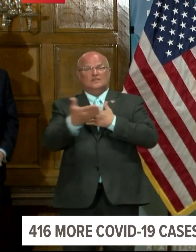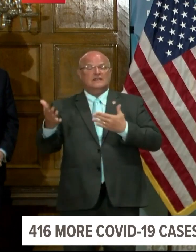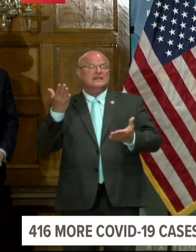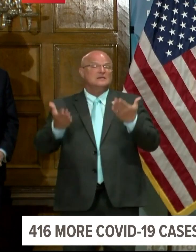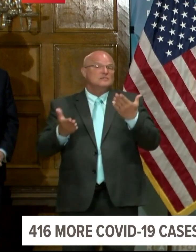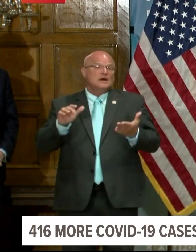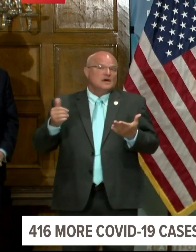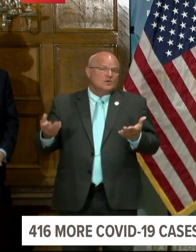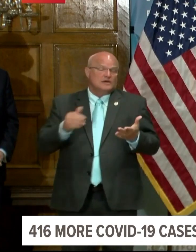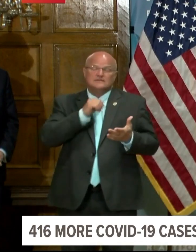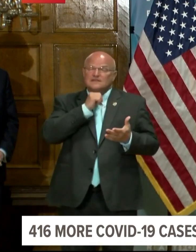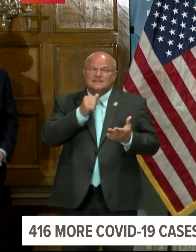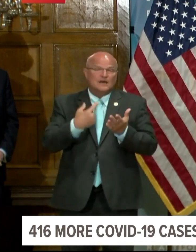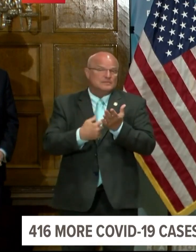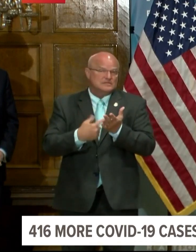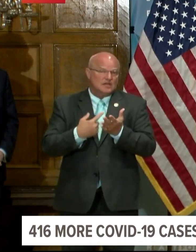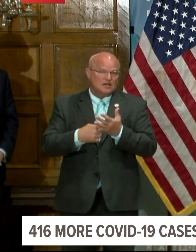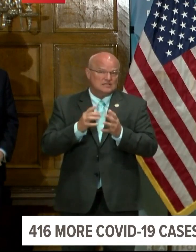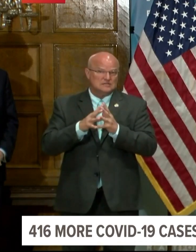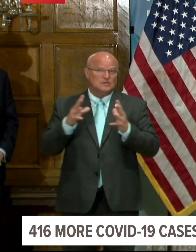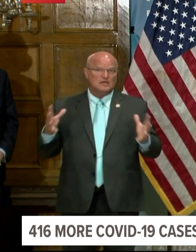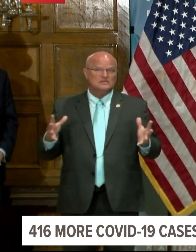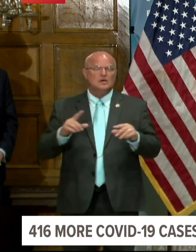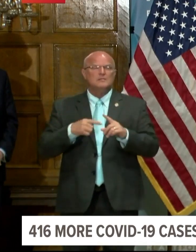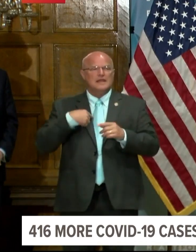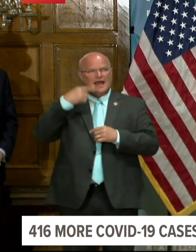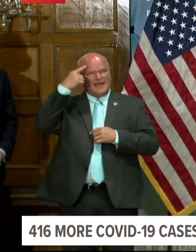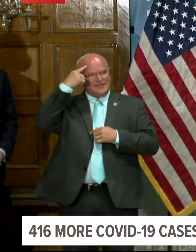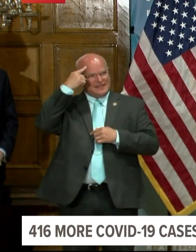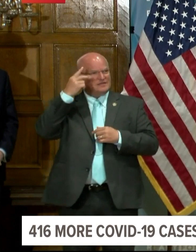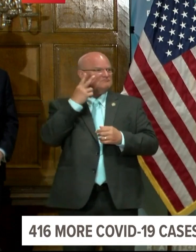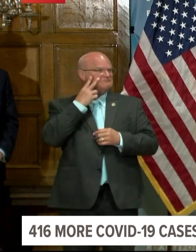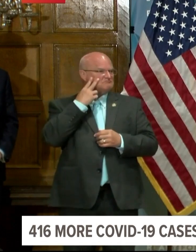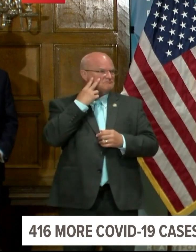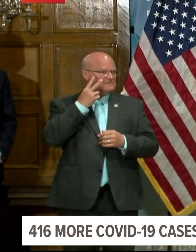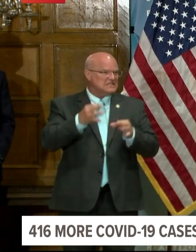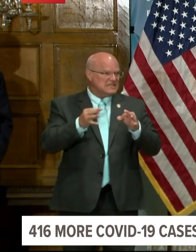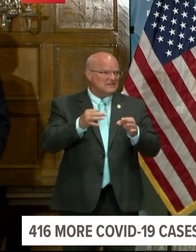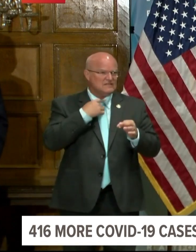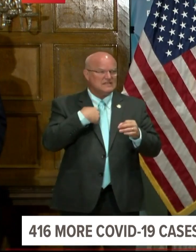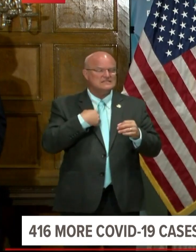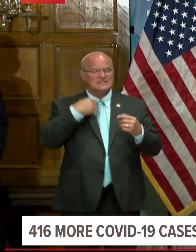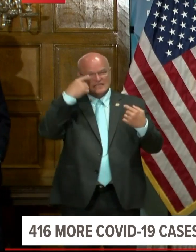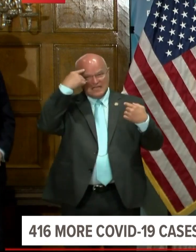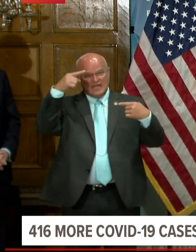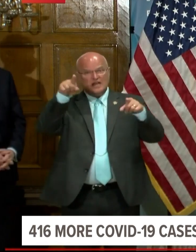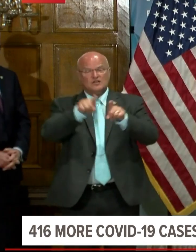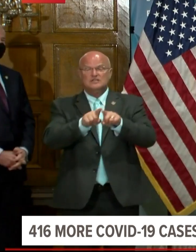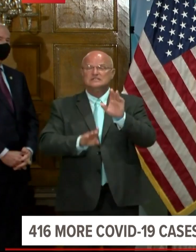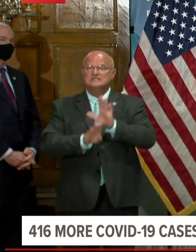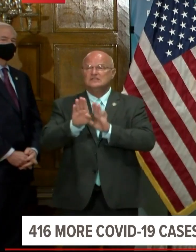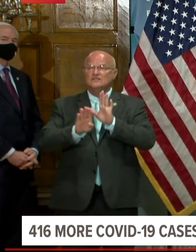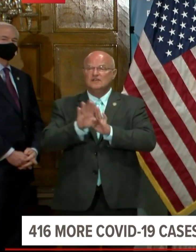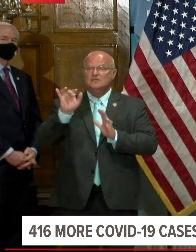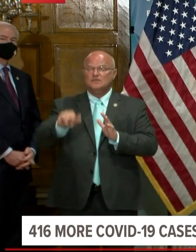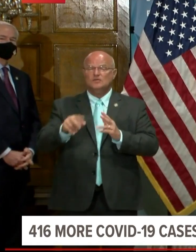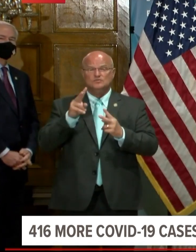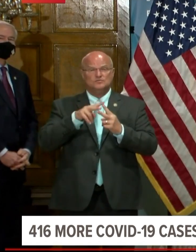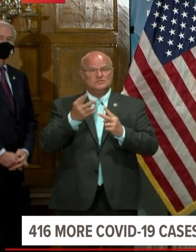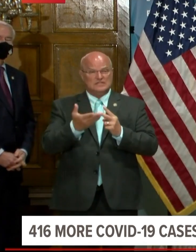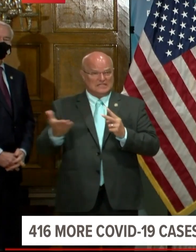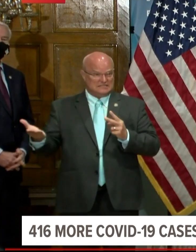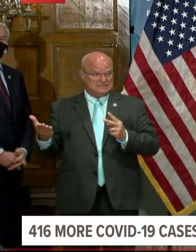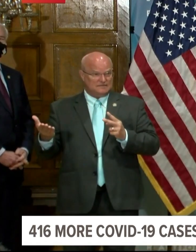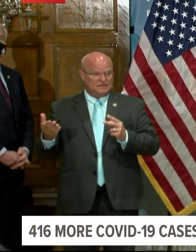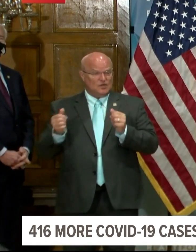might otherwise have not been talked about as much. But I think it remains to be seen as to whether there's consensus that develops on those issues. And then just as